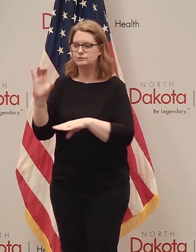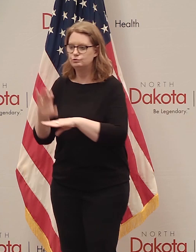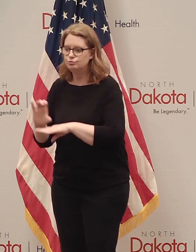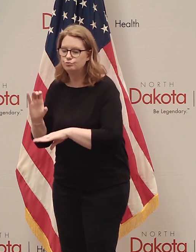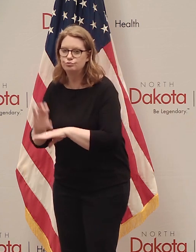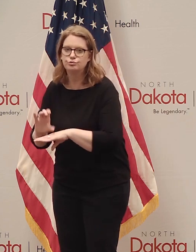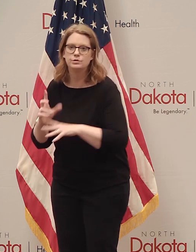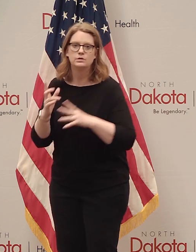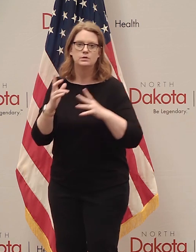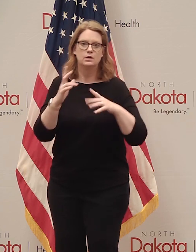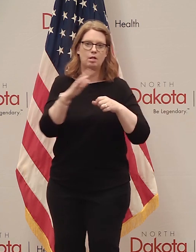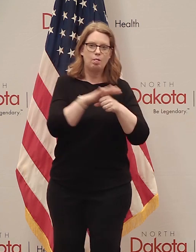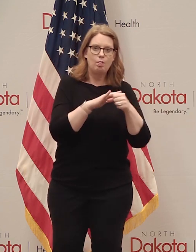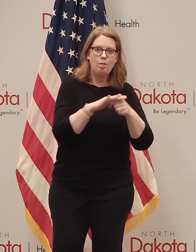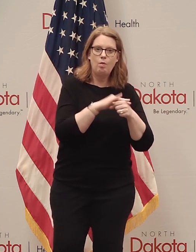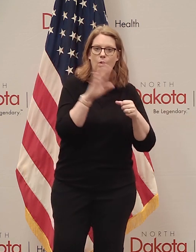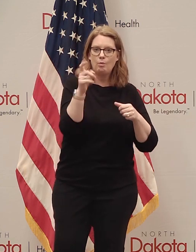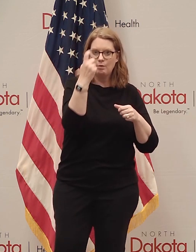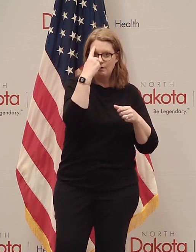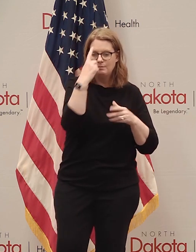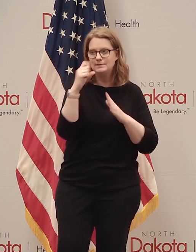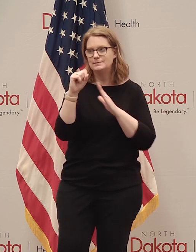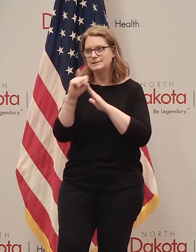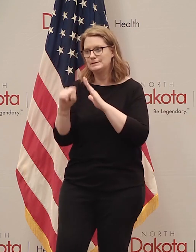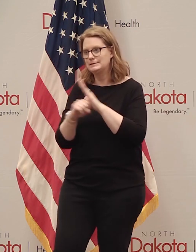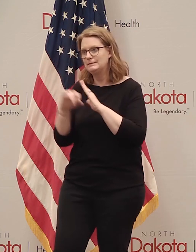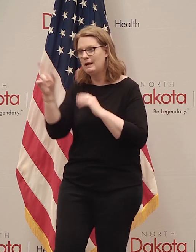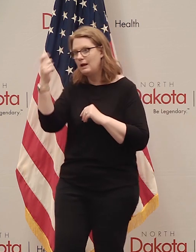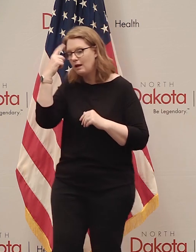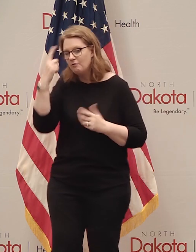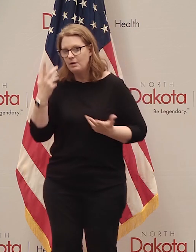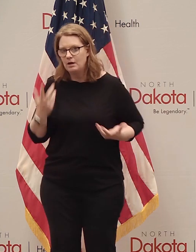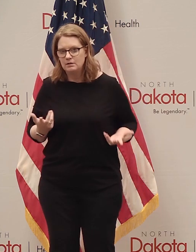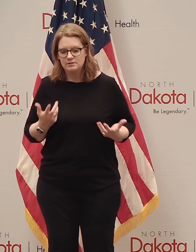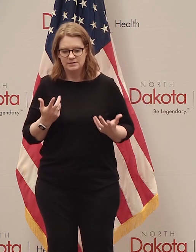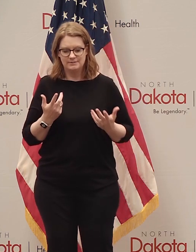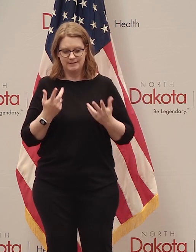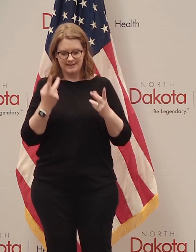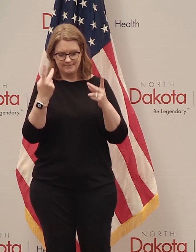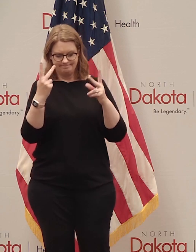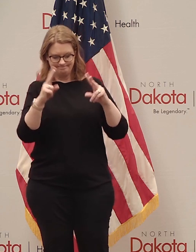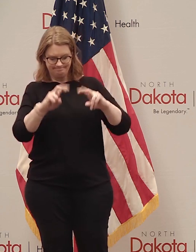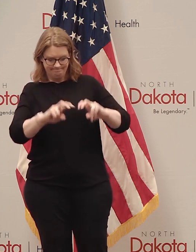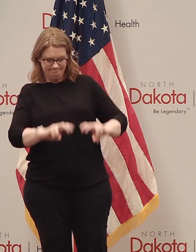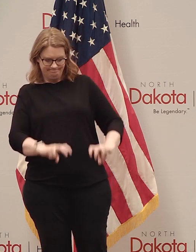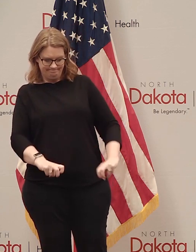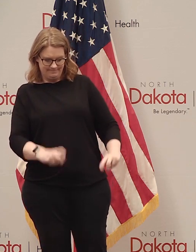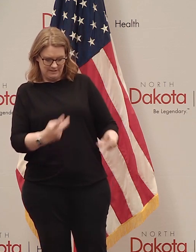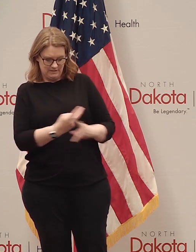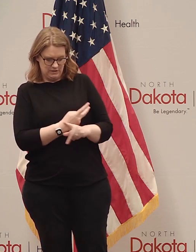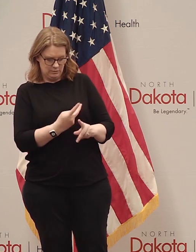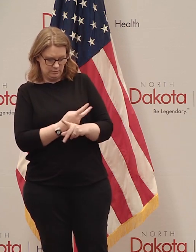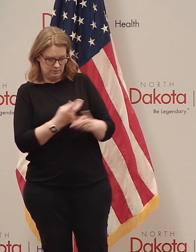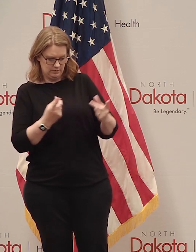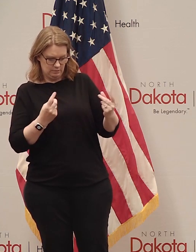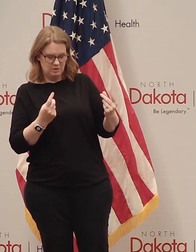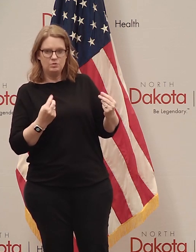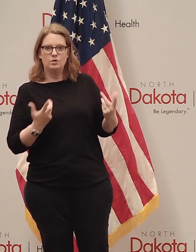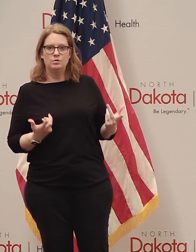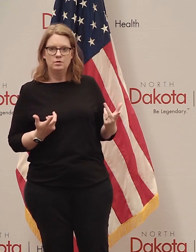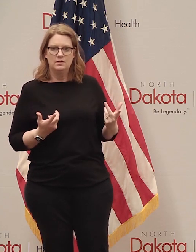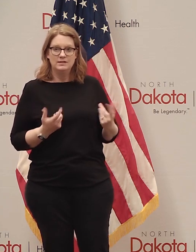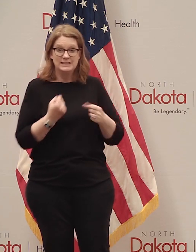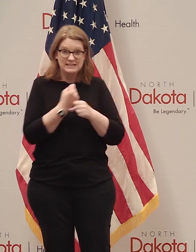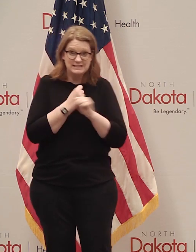by local governments, state government, to try to decide how do we manage safely the interaction